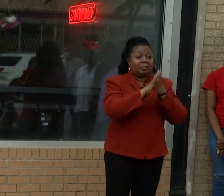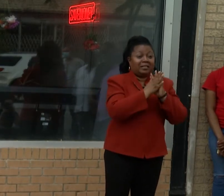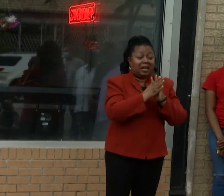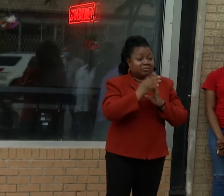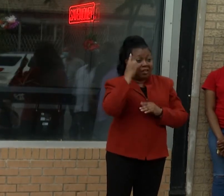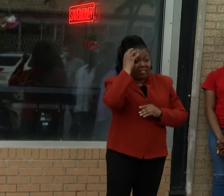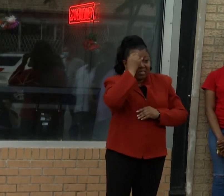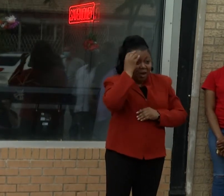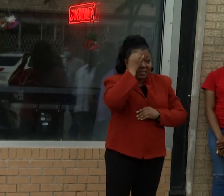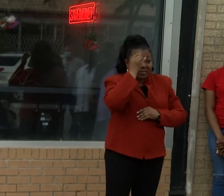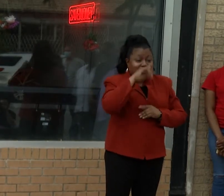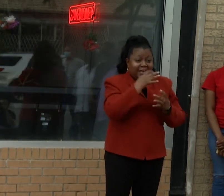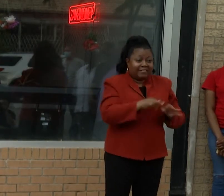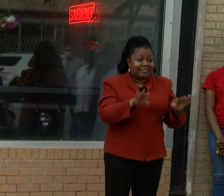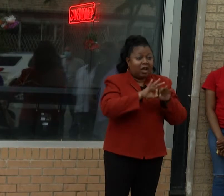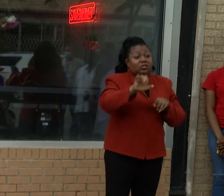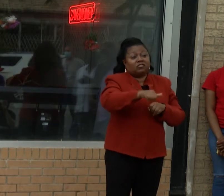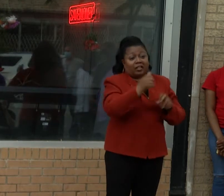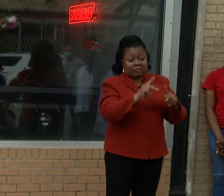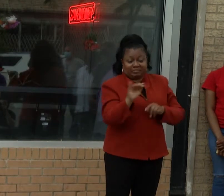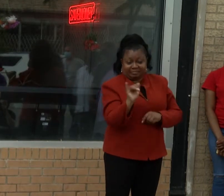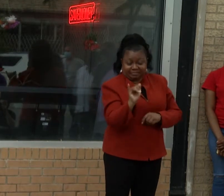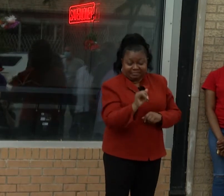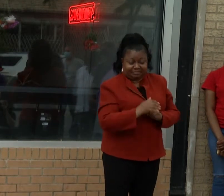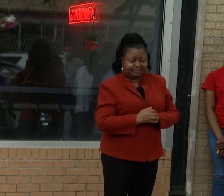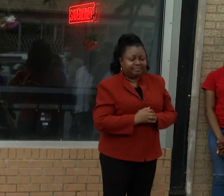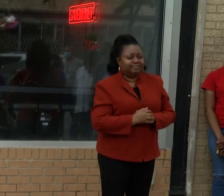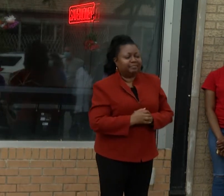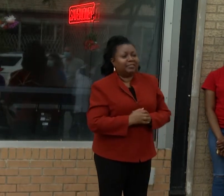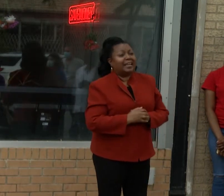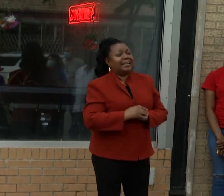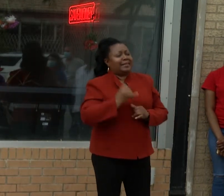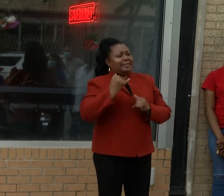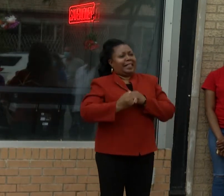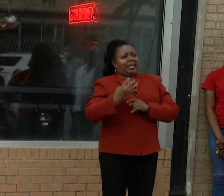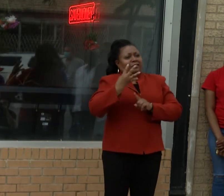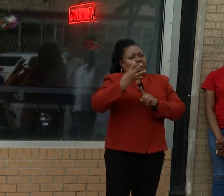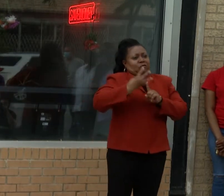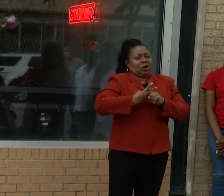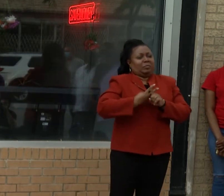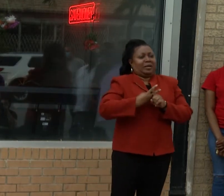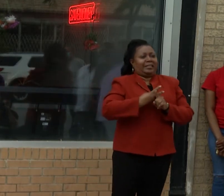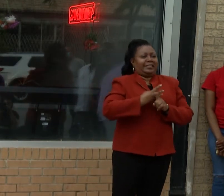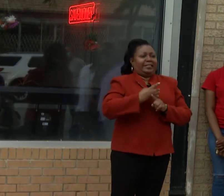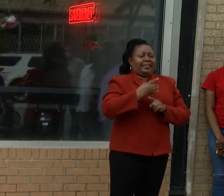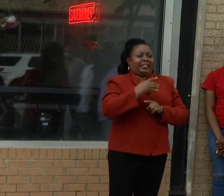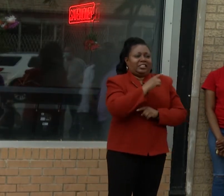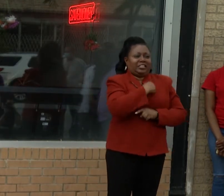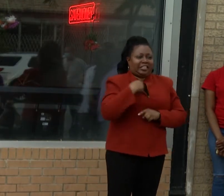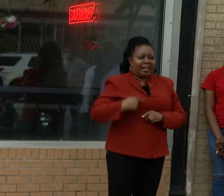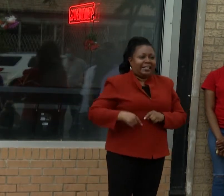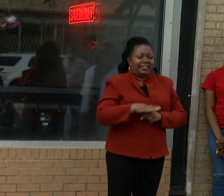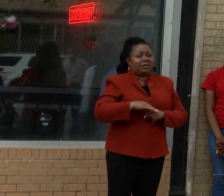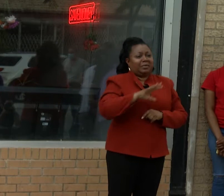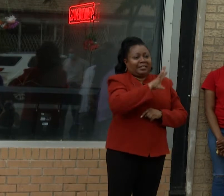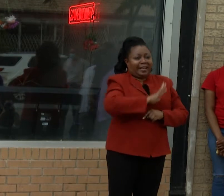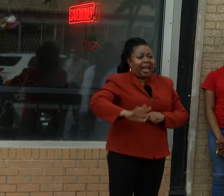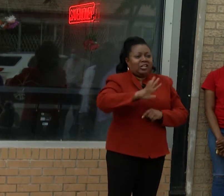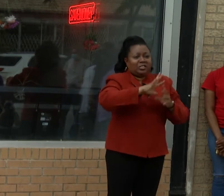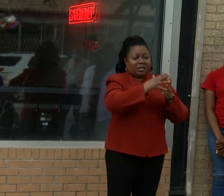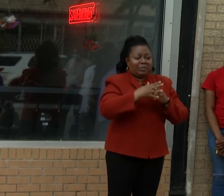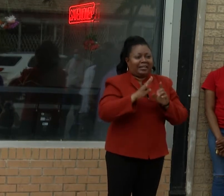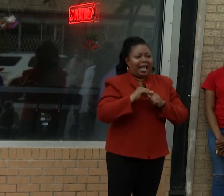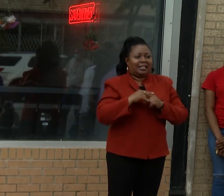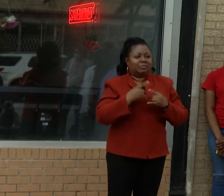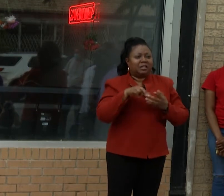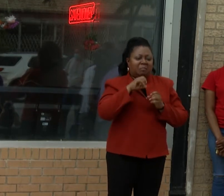the thoughts and values of others. For the past 4 months, Chinese Americans and Asian Americans have